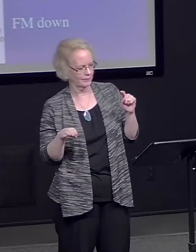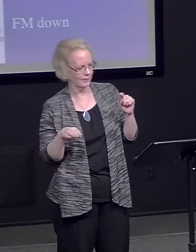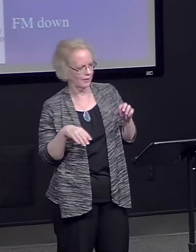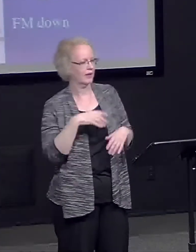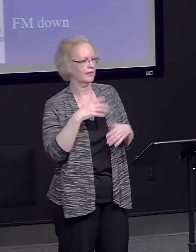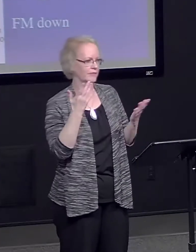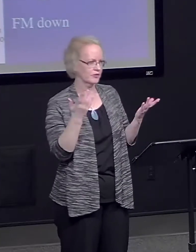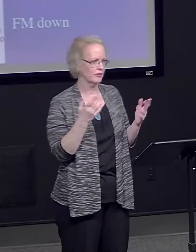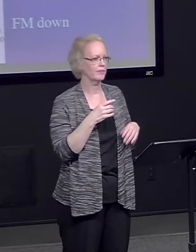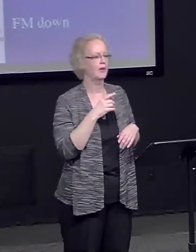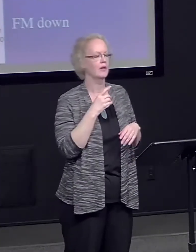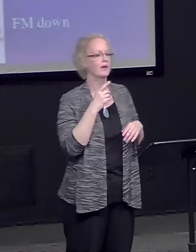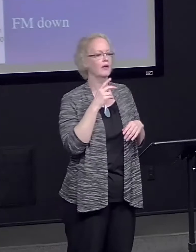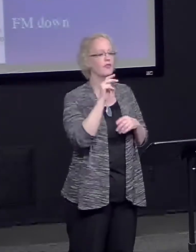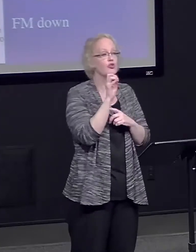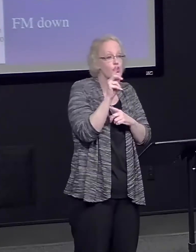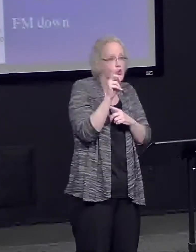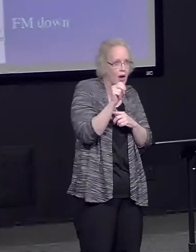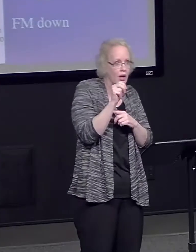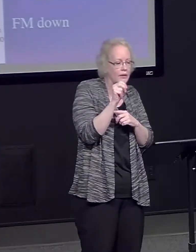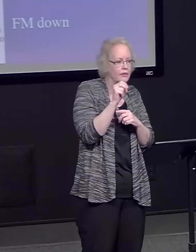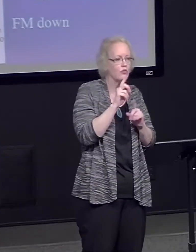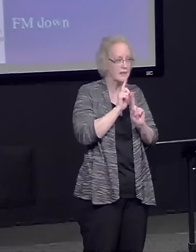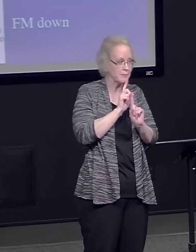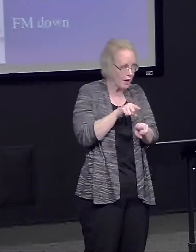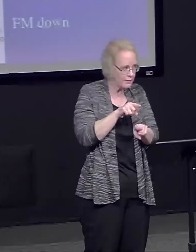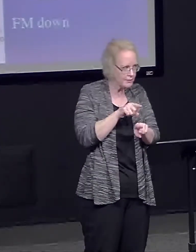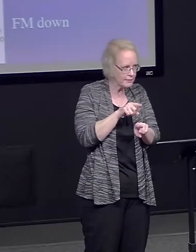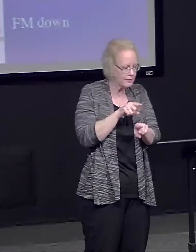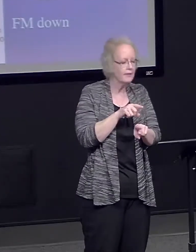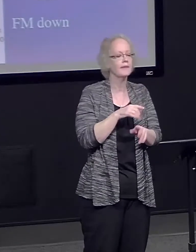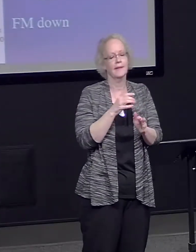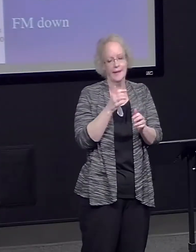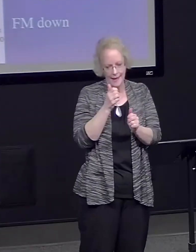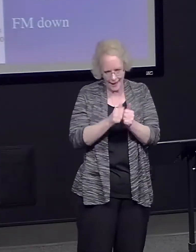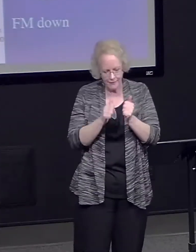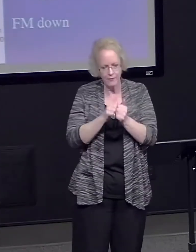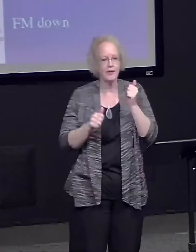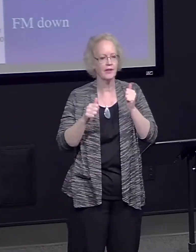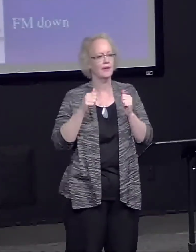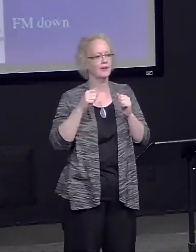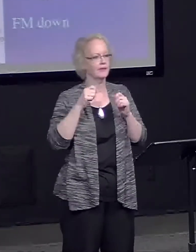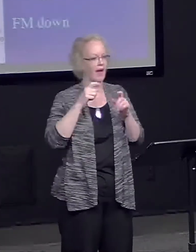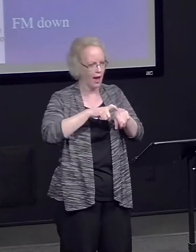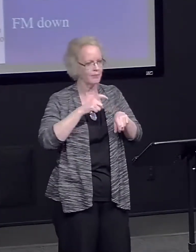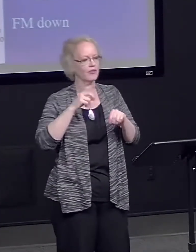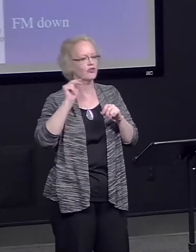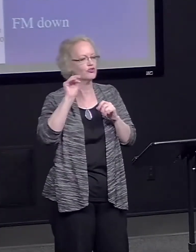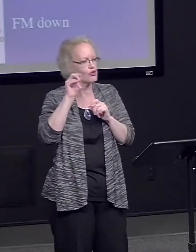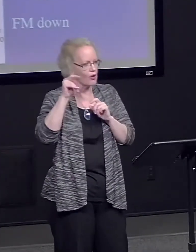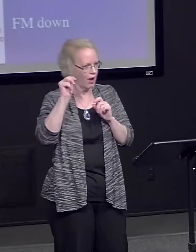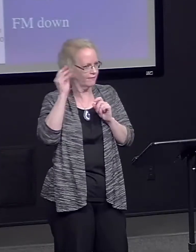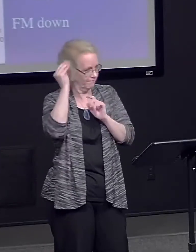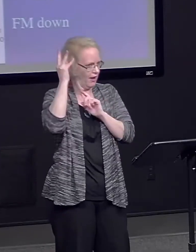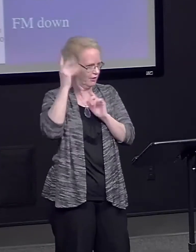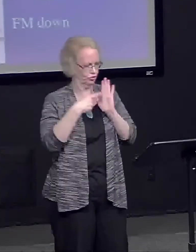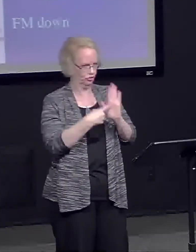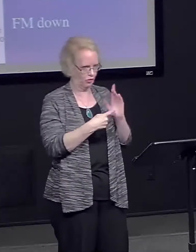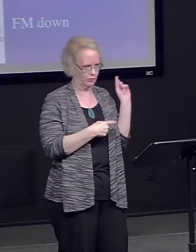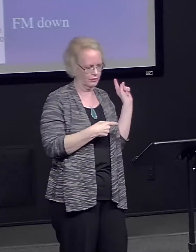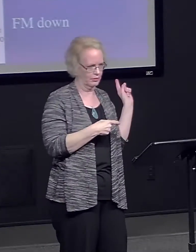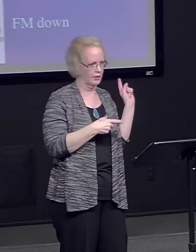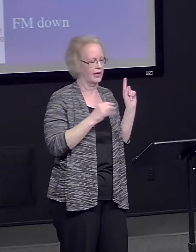neuron plotted here. Every dot means an action potential that the neuron fires. This is the direction of the sound in the frequency over